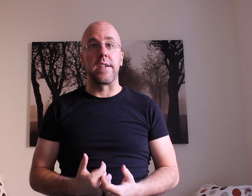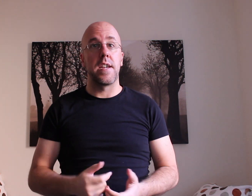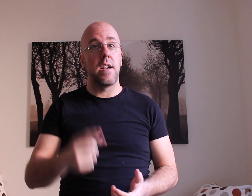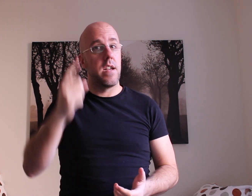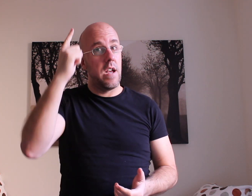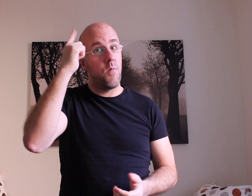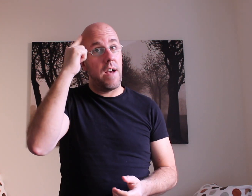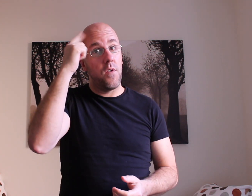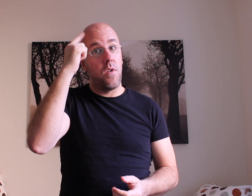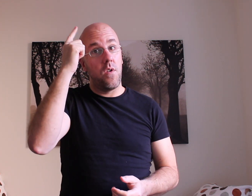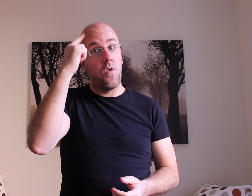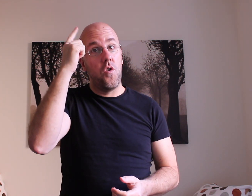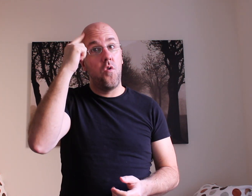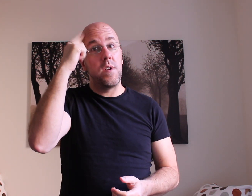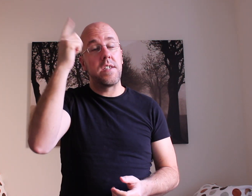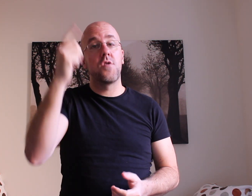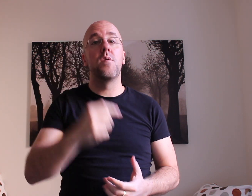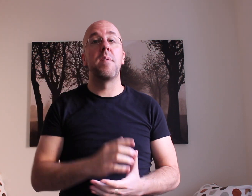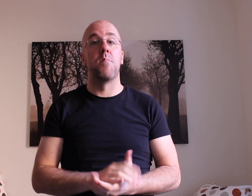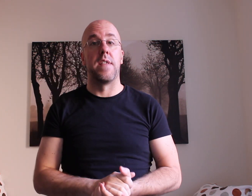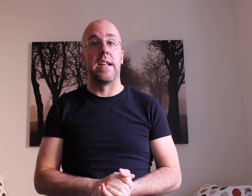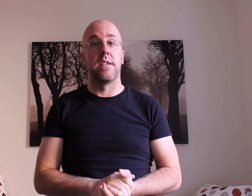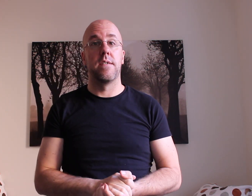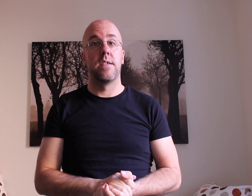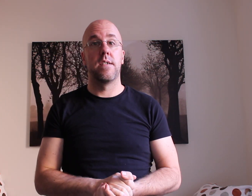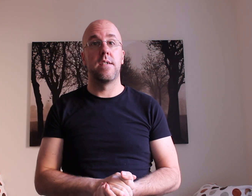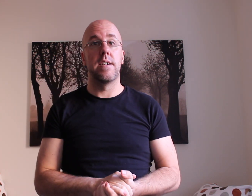yeah? And we have always to remember that. Yes?